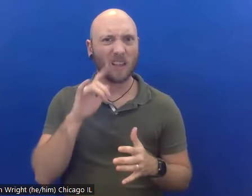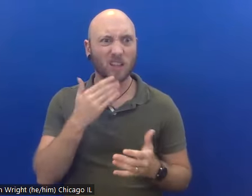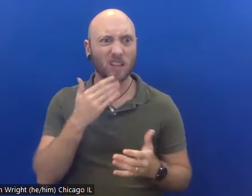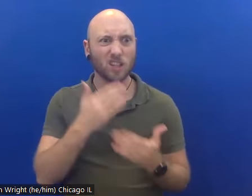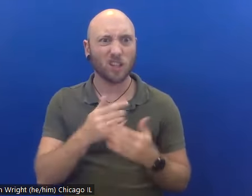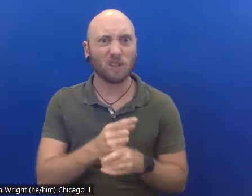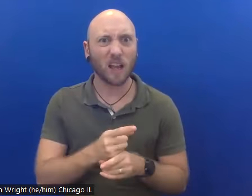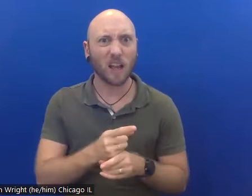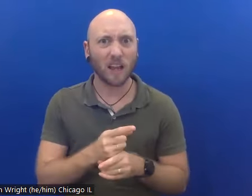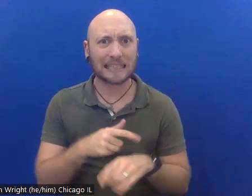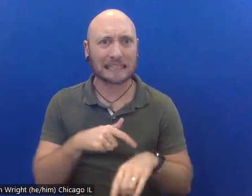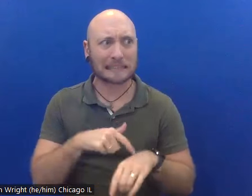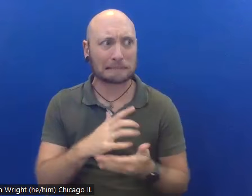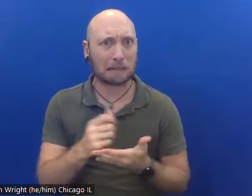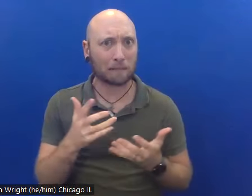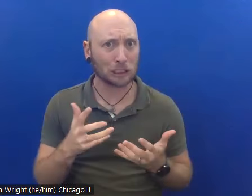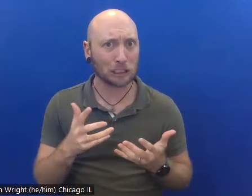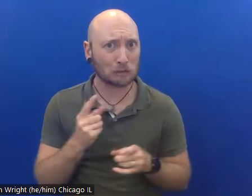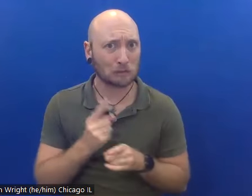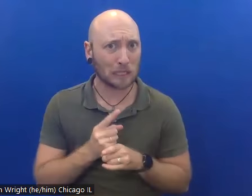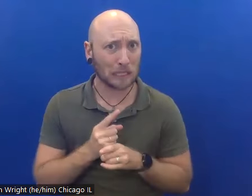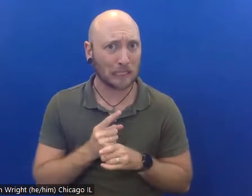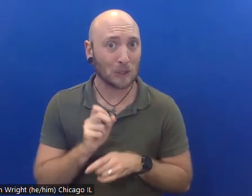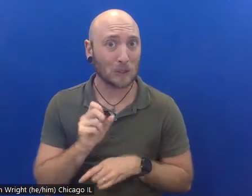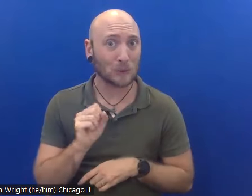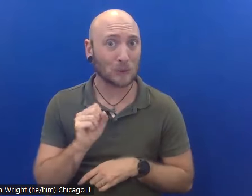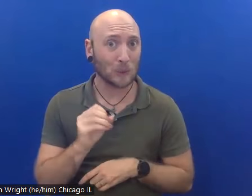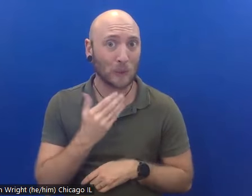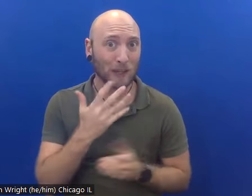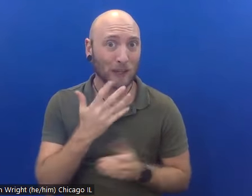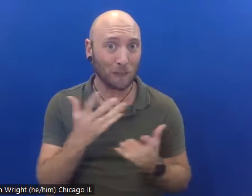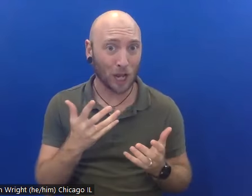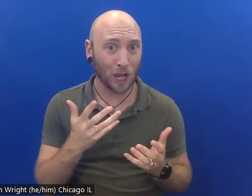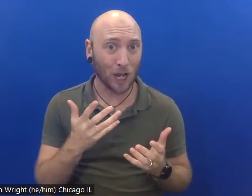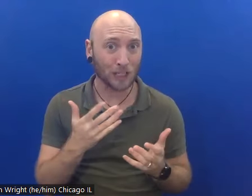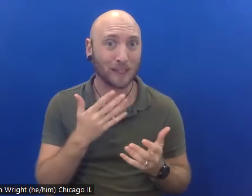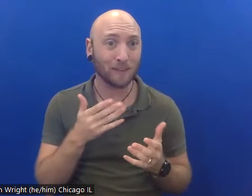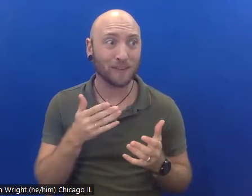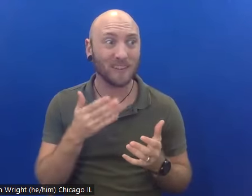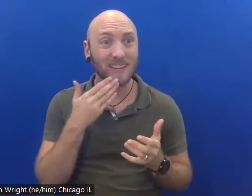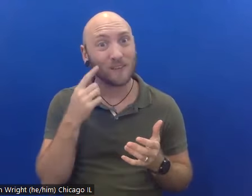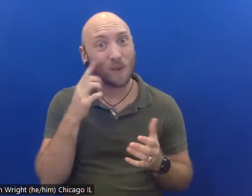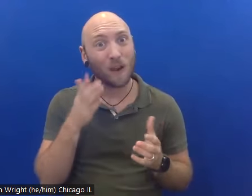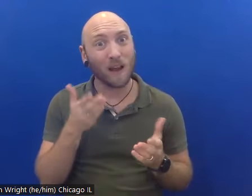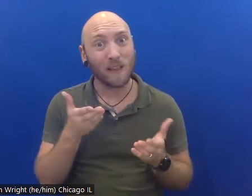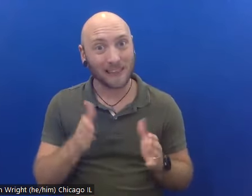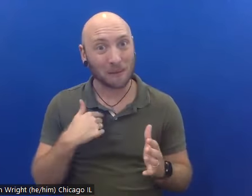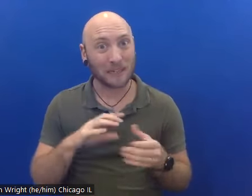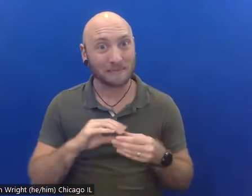time. And so thank you very much for allowing me to speak, to share with you guys.